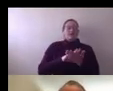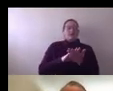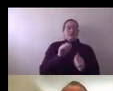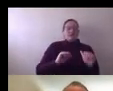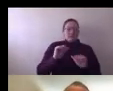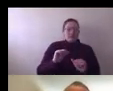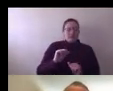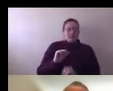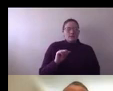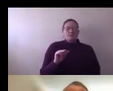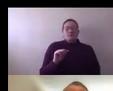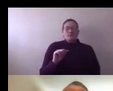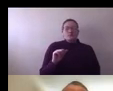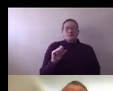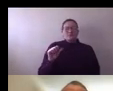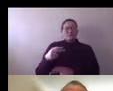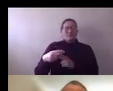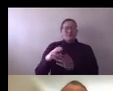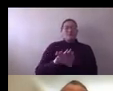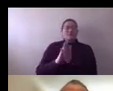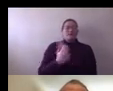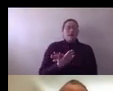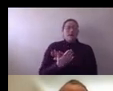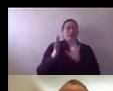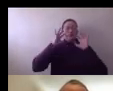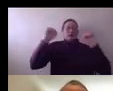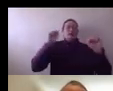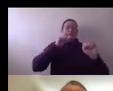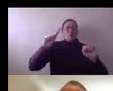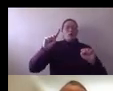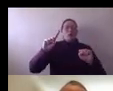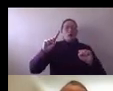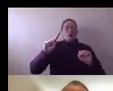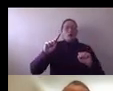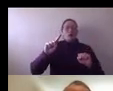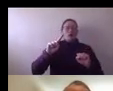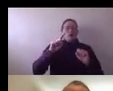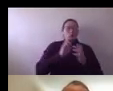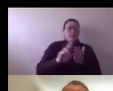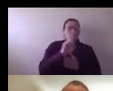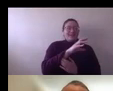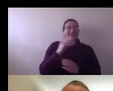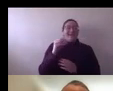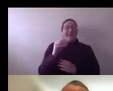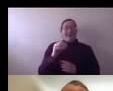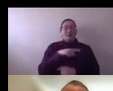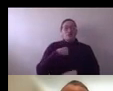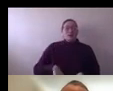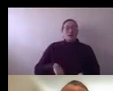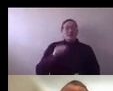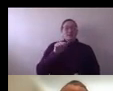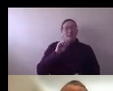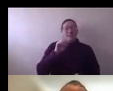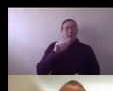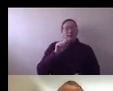Shi, who later became president of Peking University and also Chinese ambassador to the US, was in